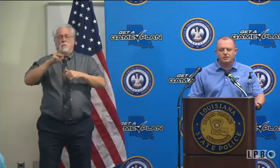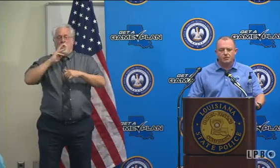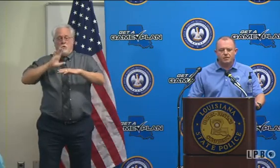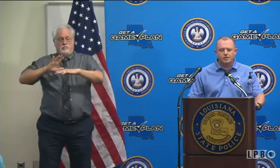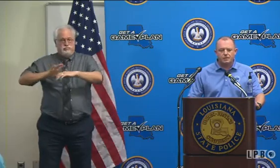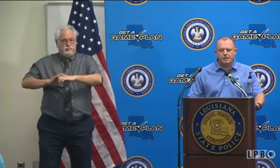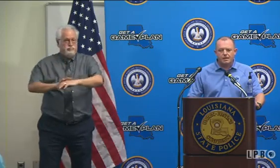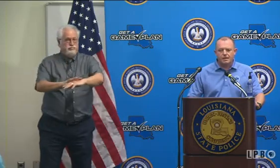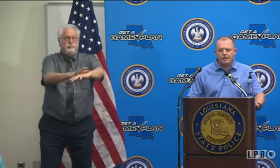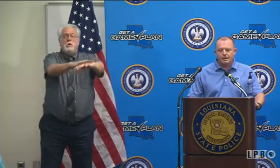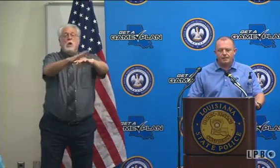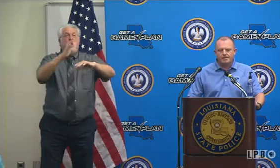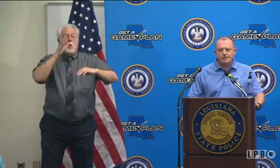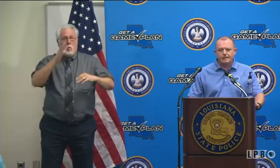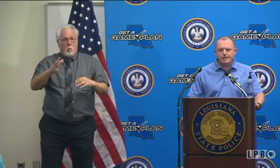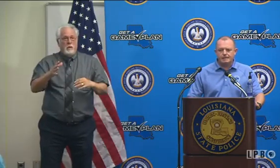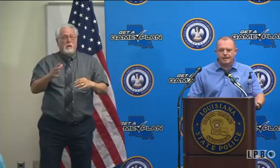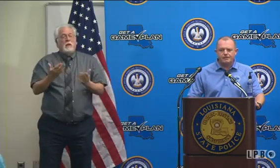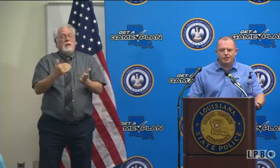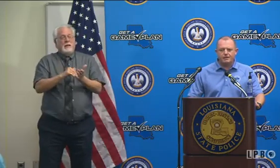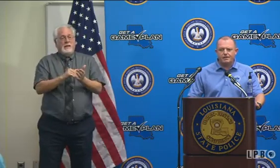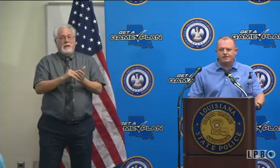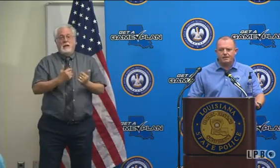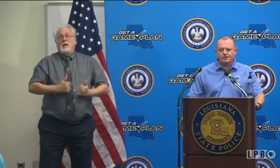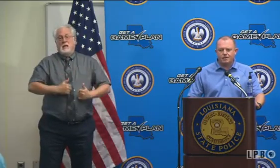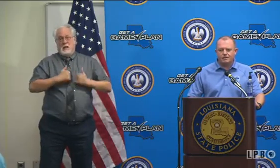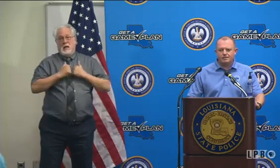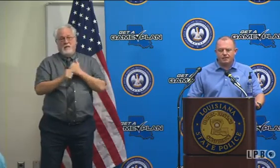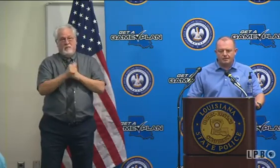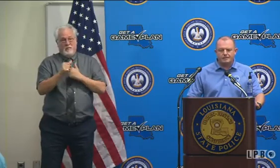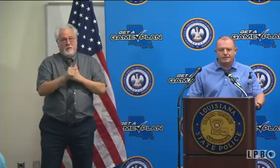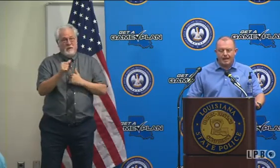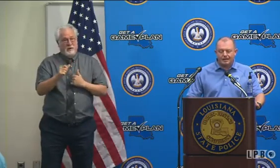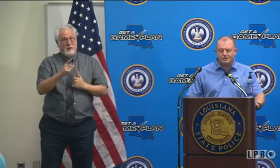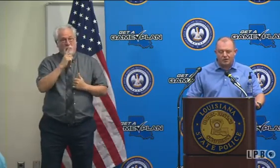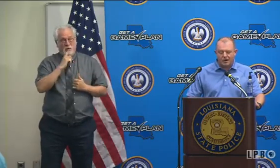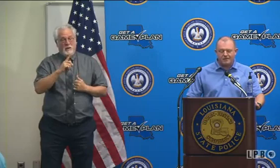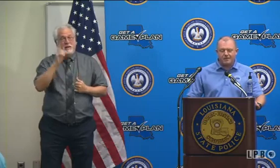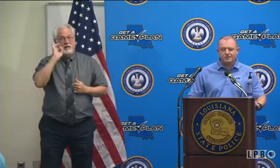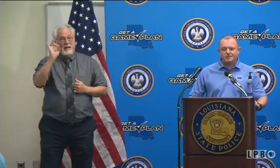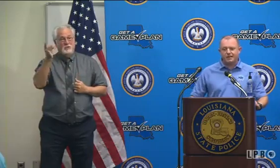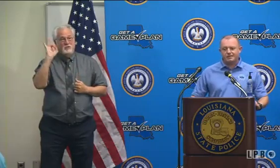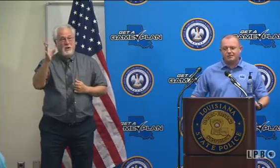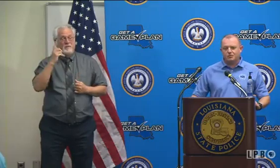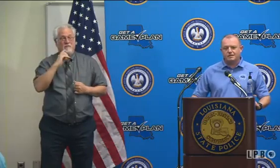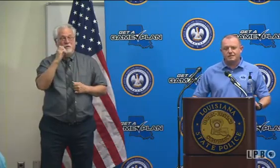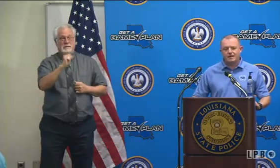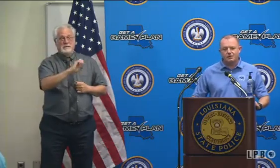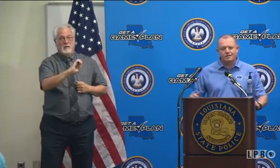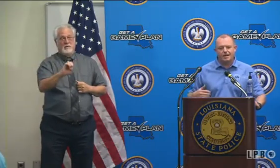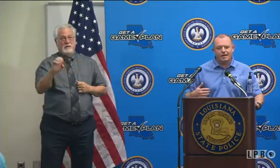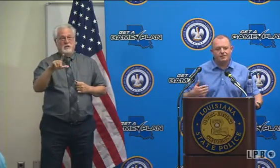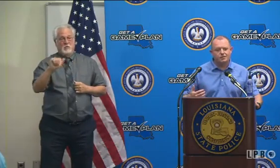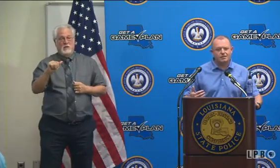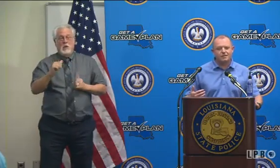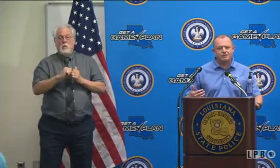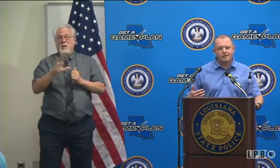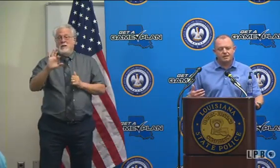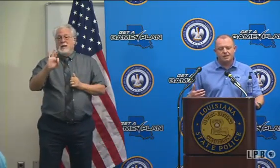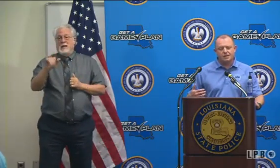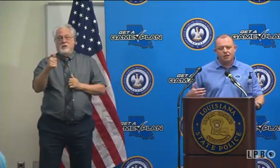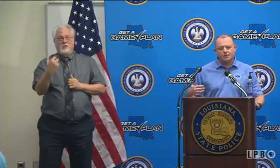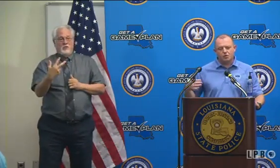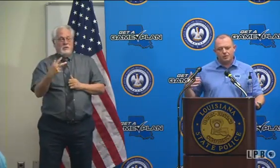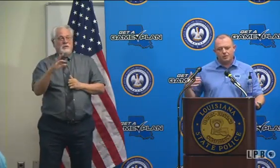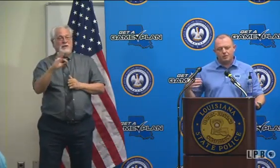mentioned, it's going to be again, life-threatening, if not straight down catastrophic for southeast Louisiana, with 9 to 13